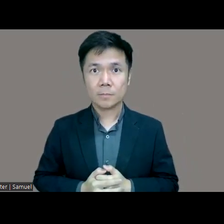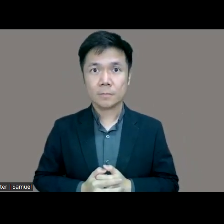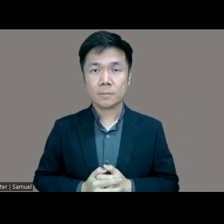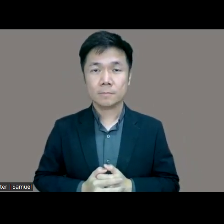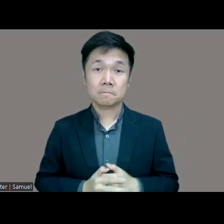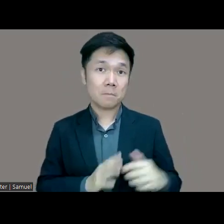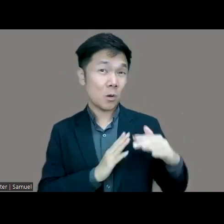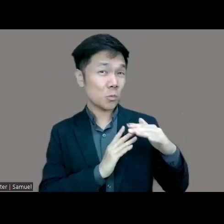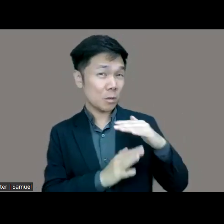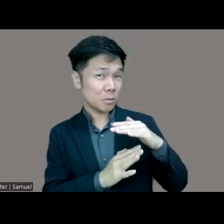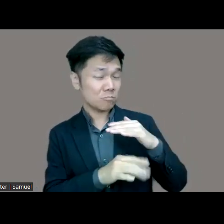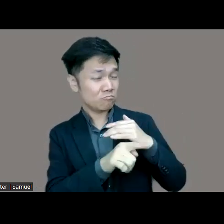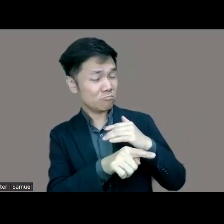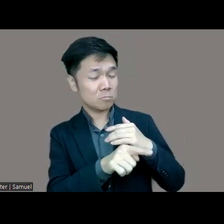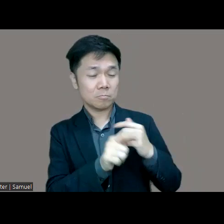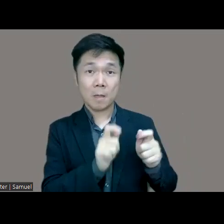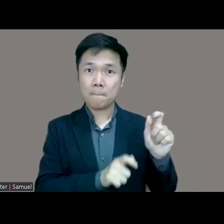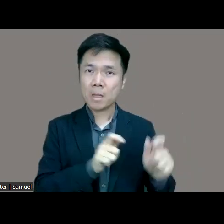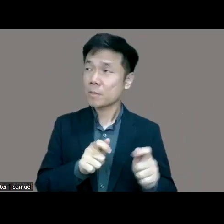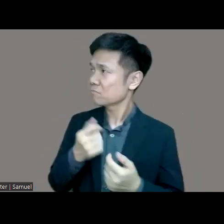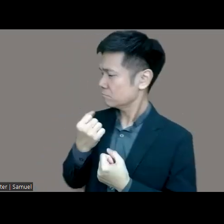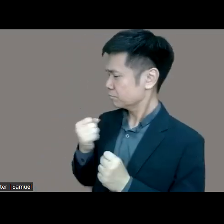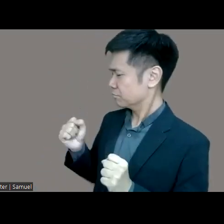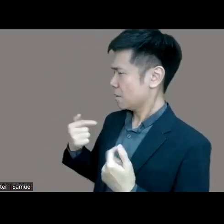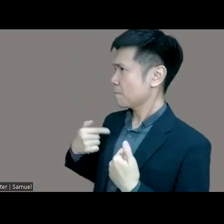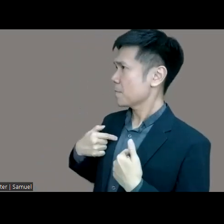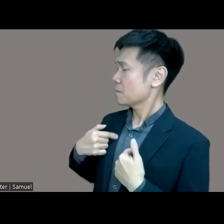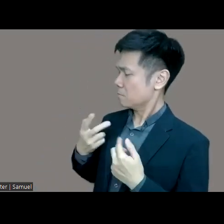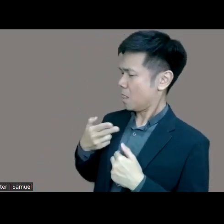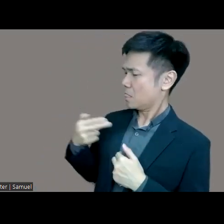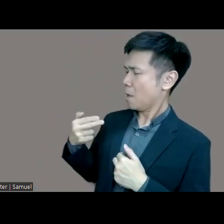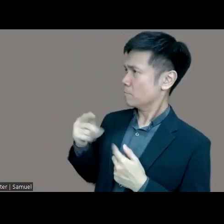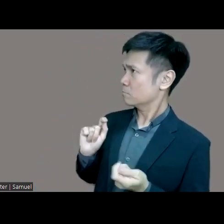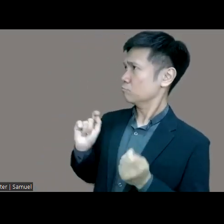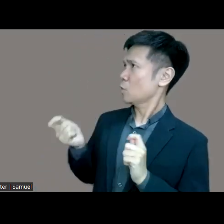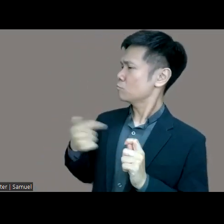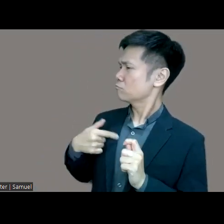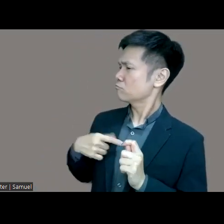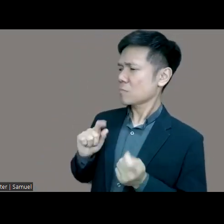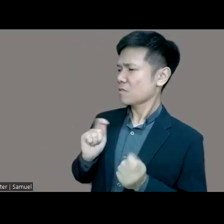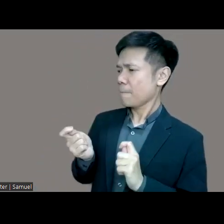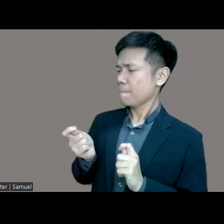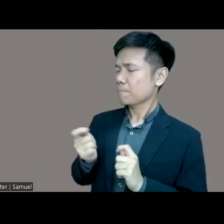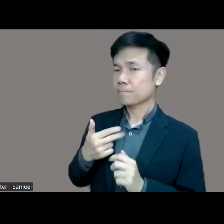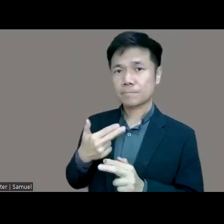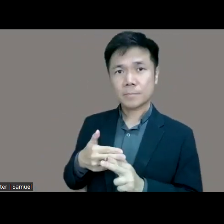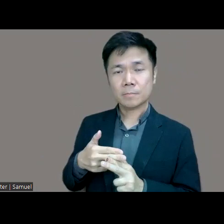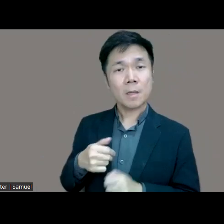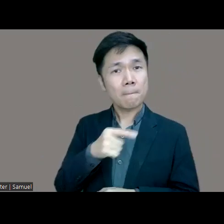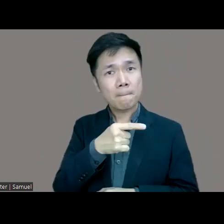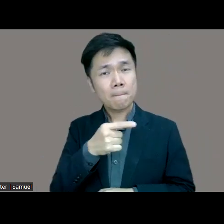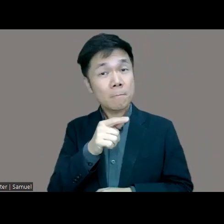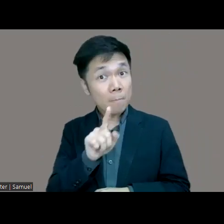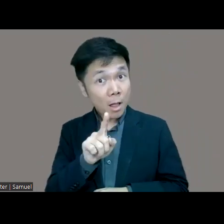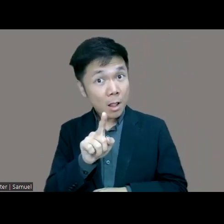present his case for a different name. Okay, now when, because of insecurity,